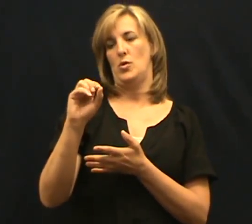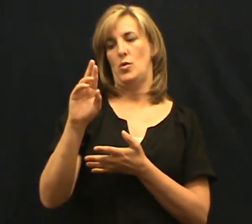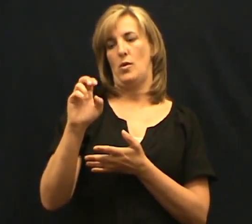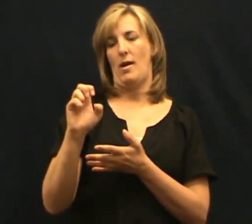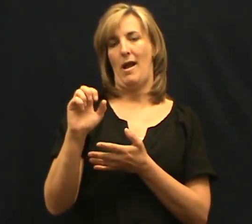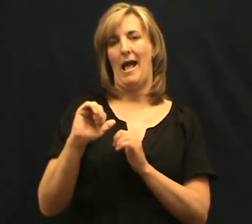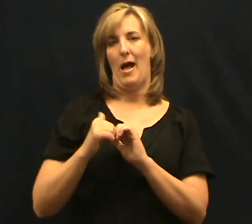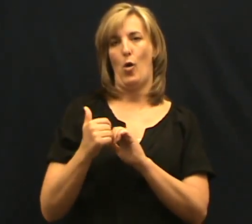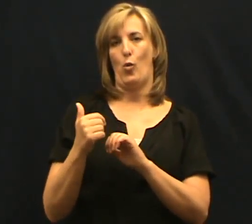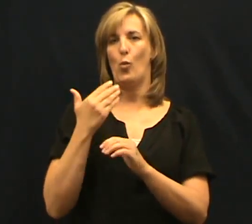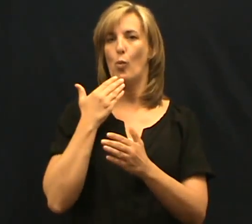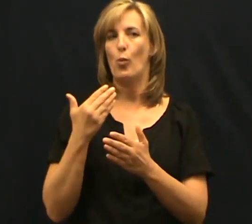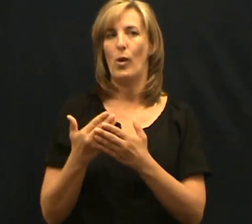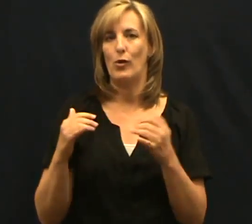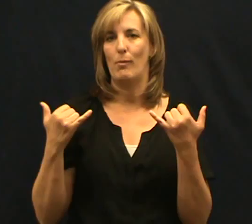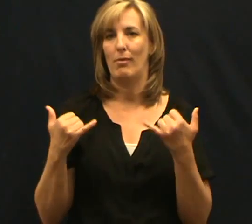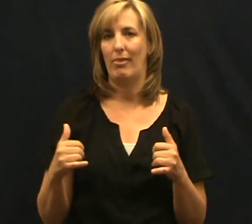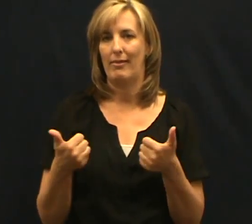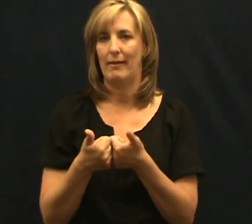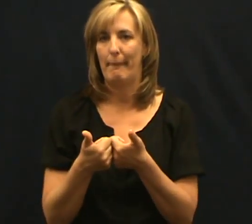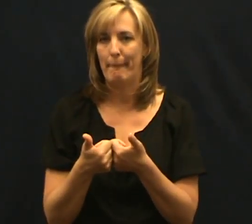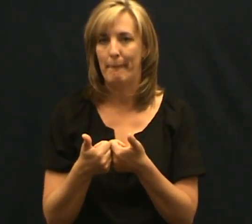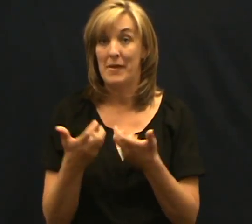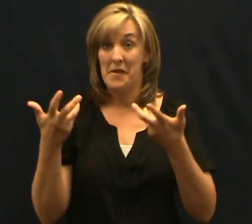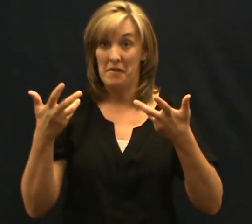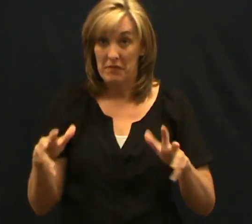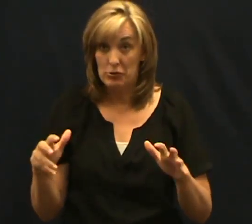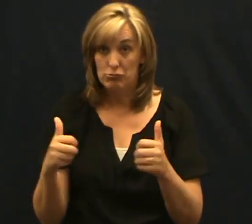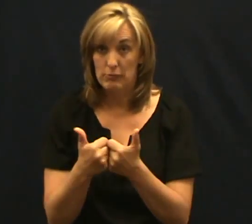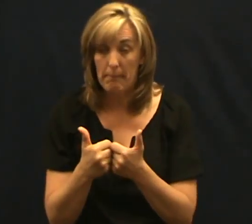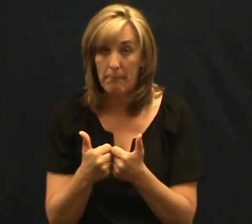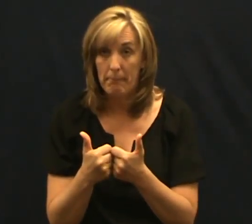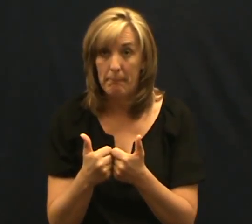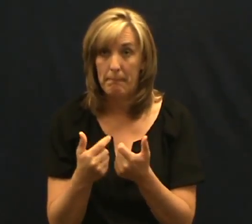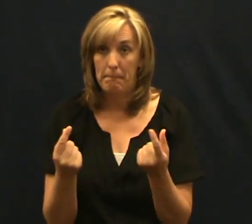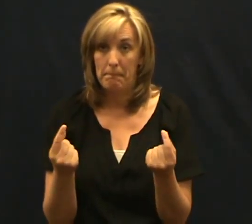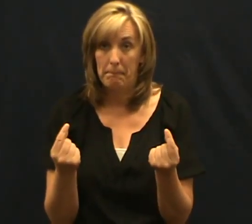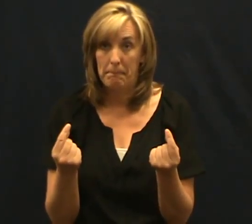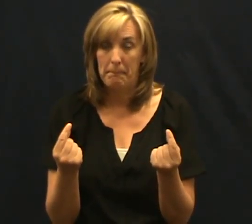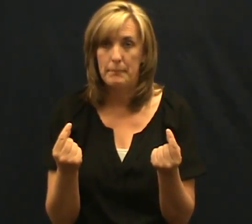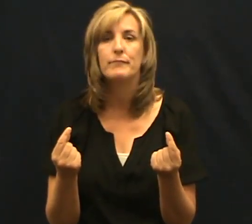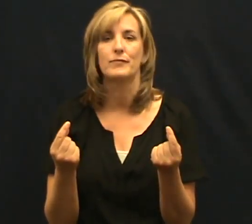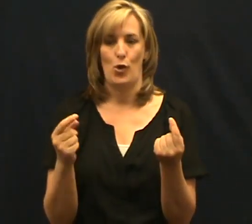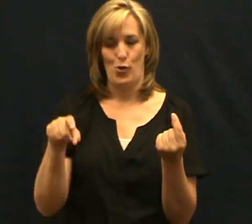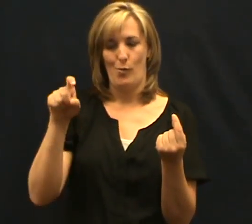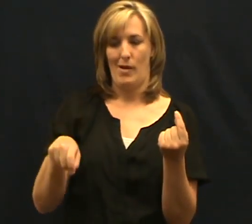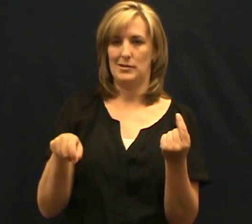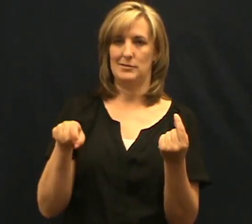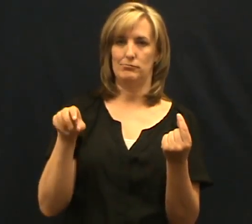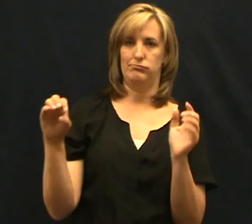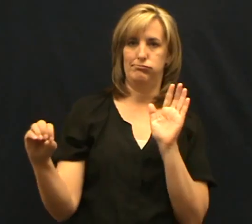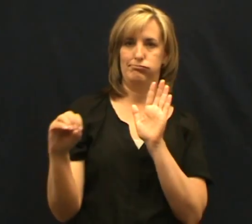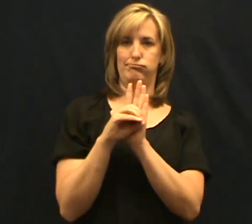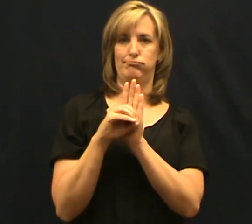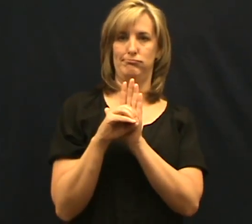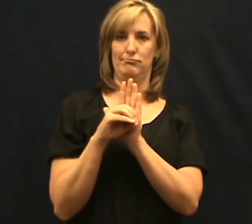end of a game, what do you have to do in order to play the next game? You have to zero out the scoreboard and start over again. Well, if